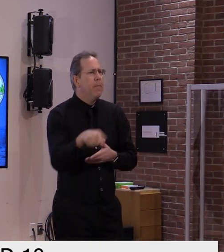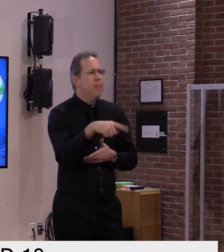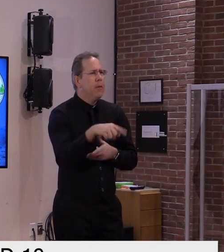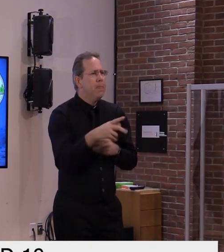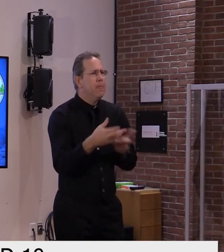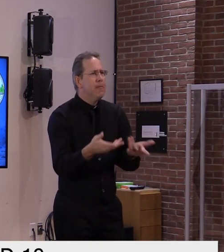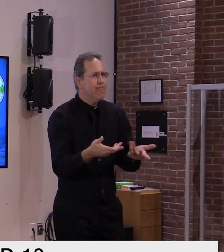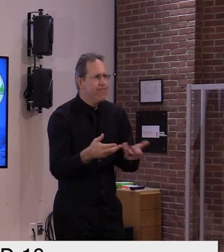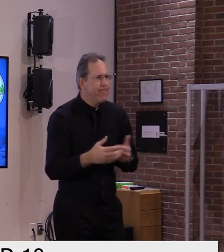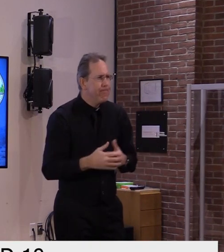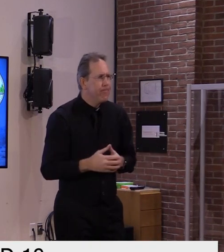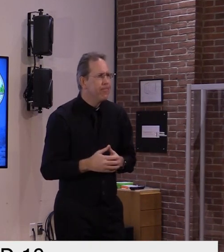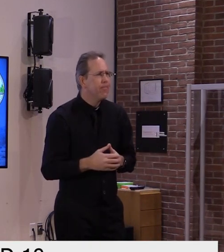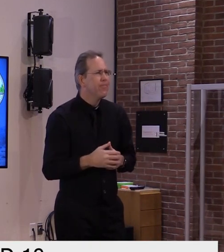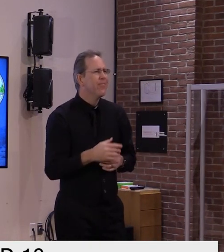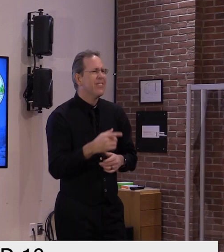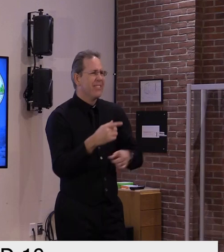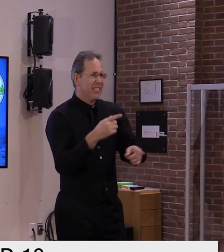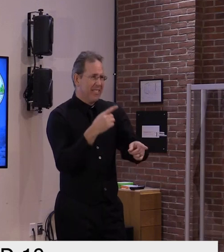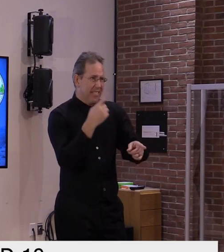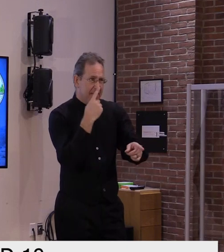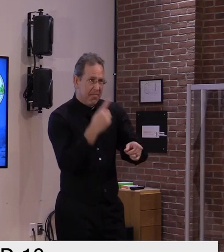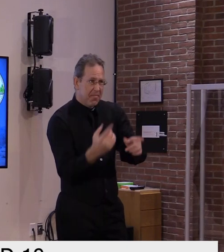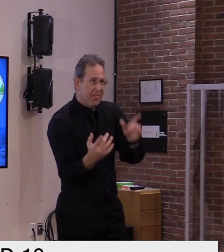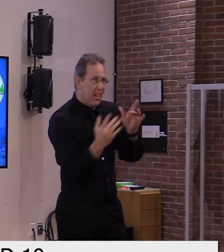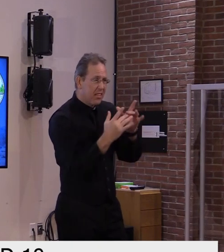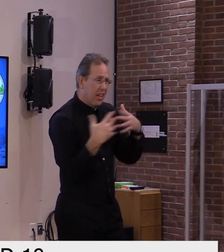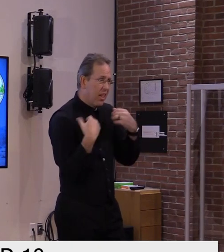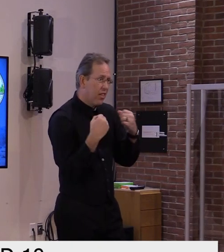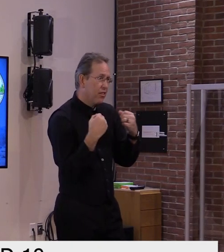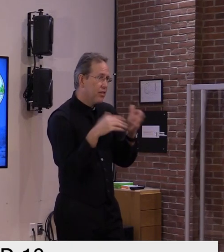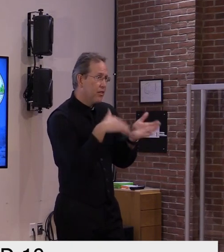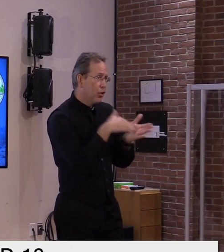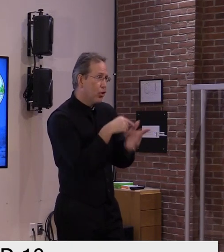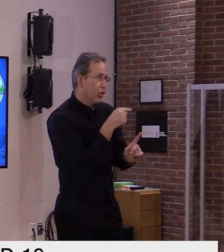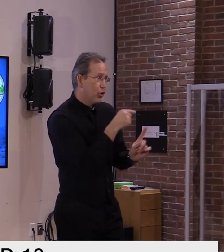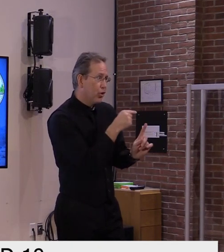center, so I'm interpreting that as a clinical setting.